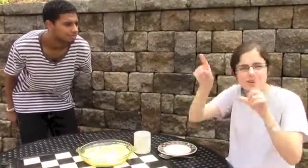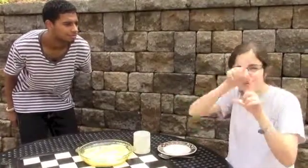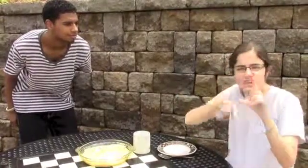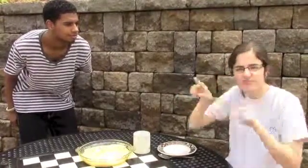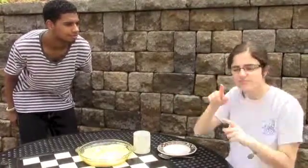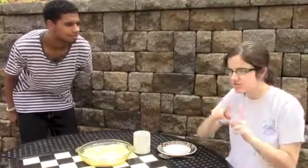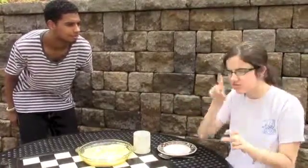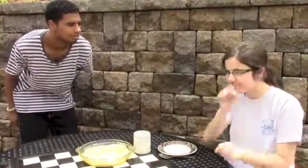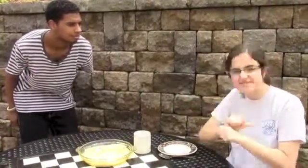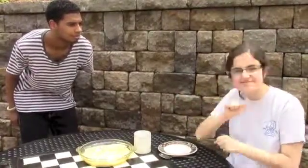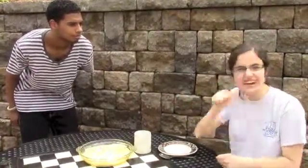flour tortillas.